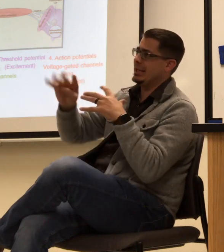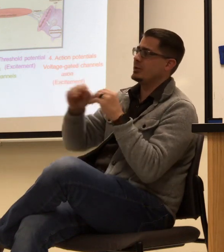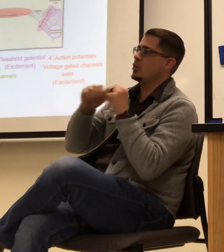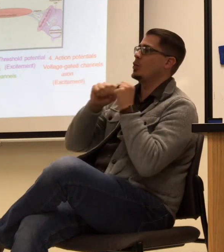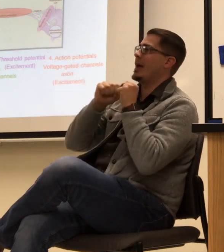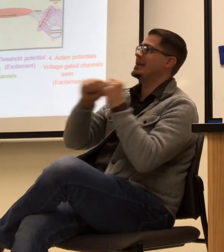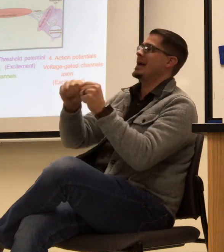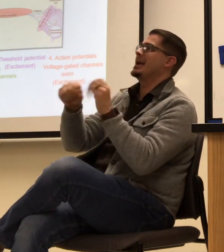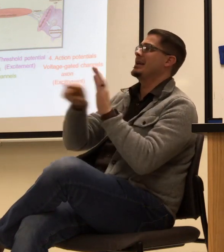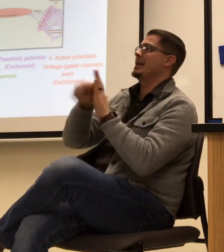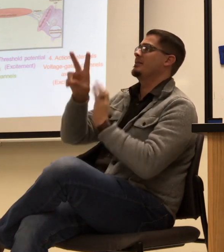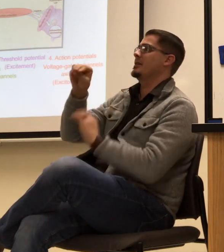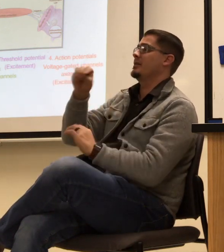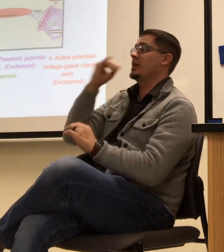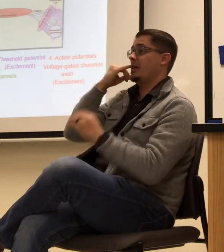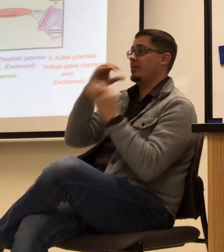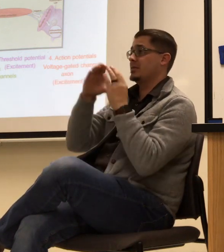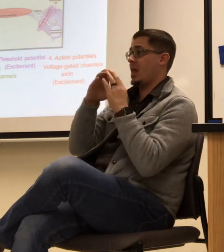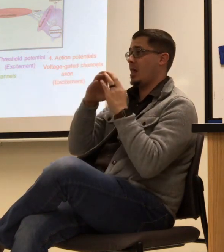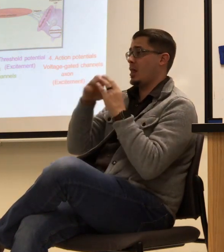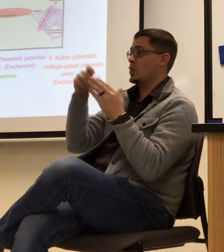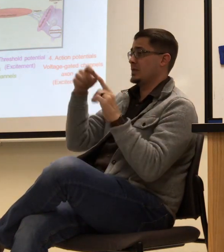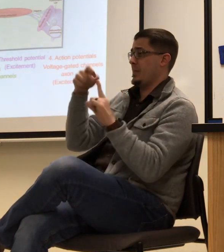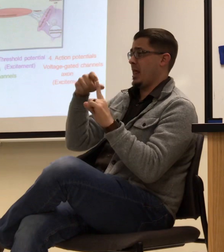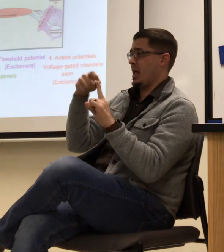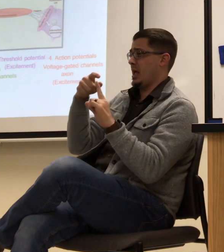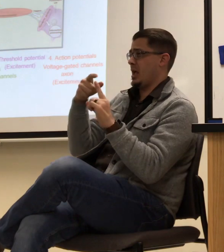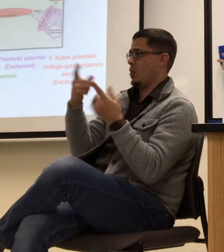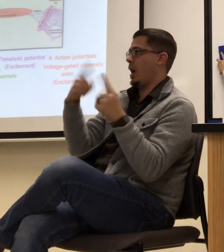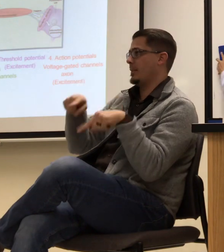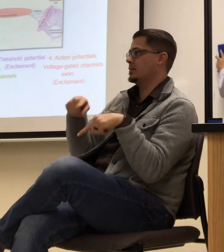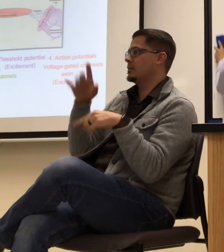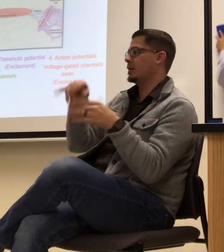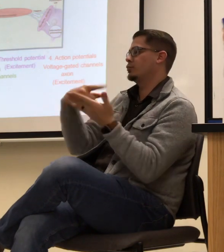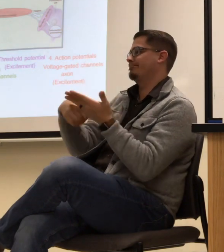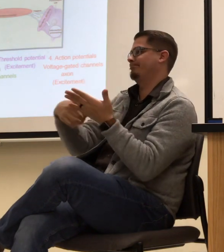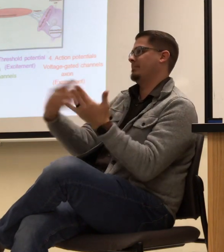if you stimulate the cell, what happens? That's what I'm going to talk about next.